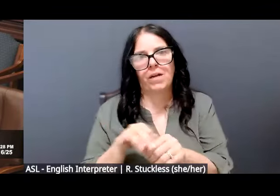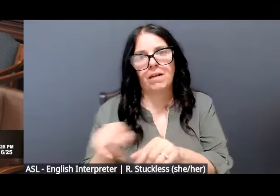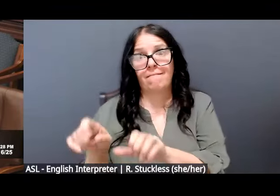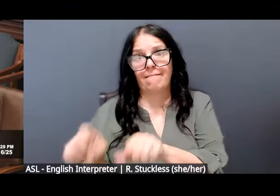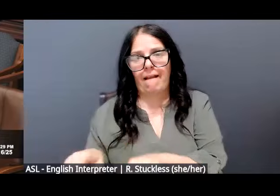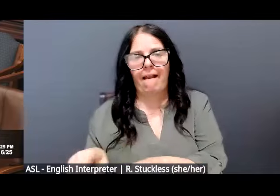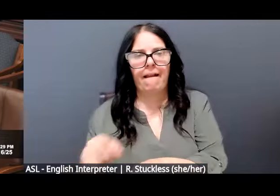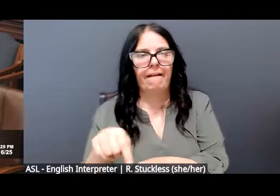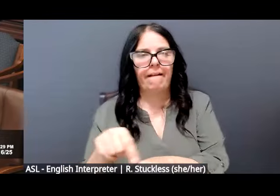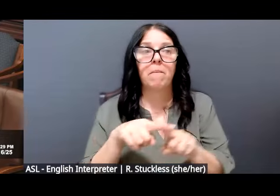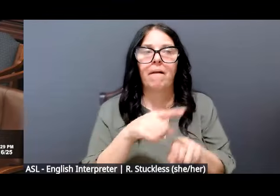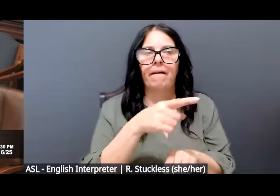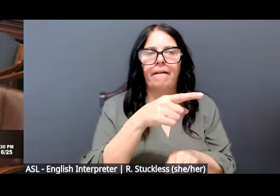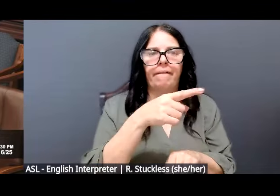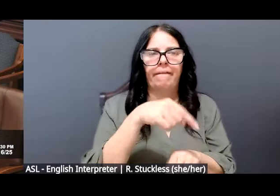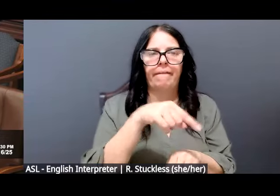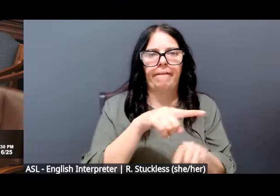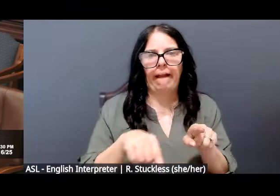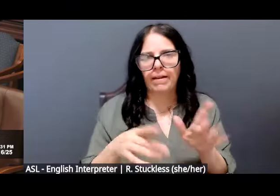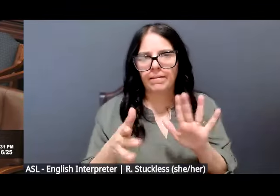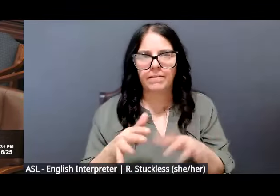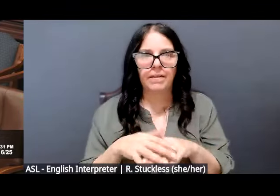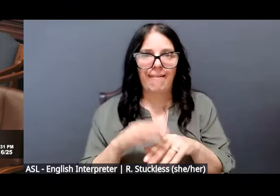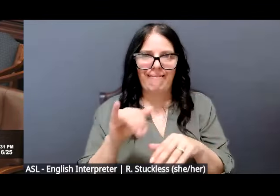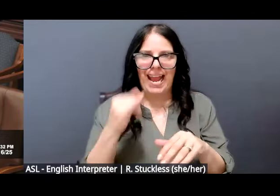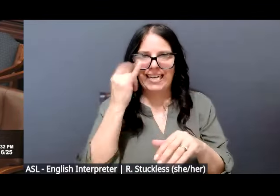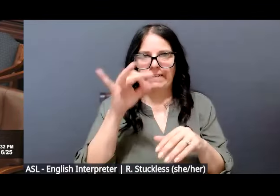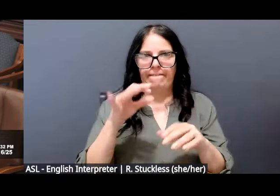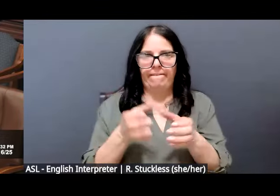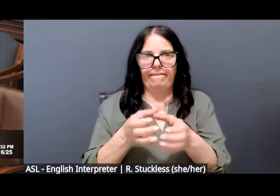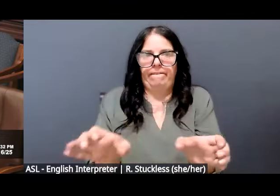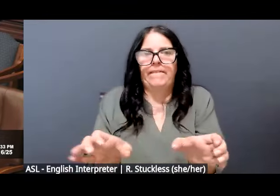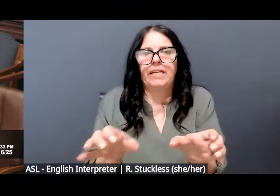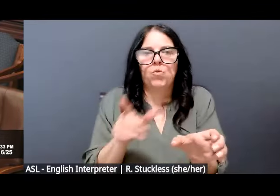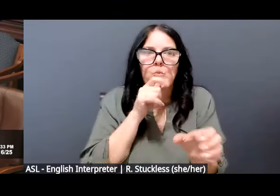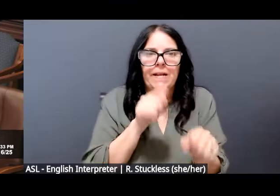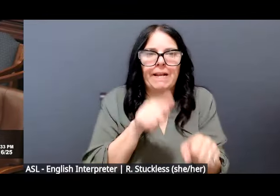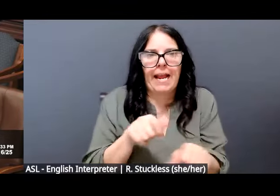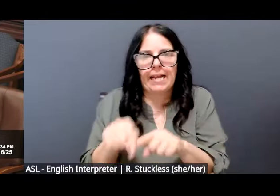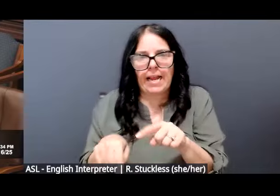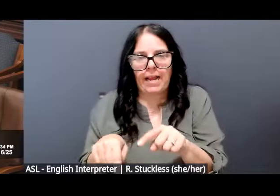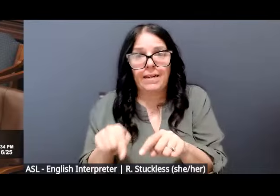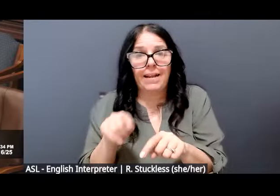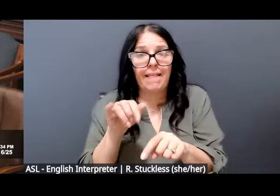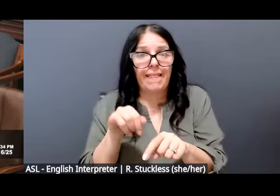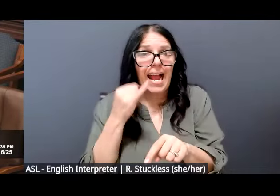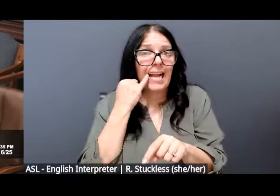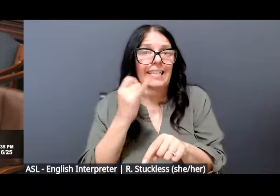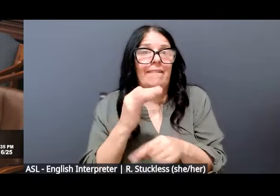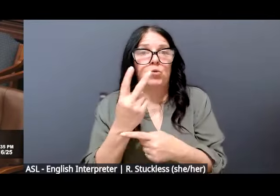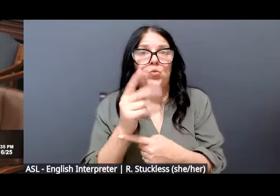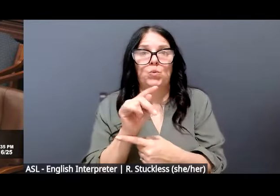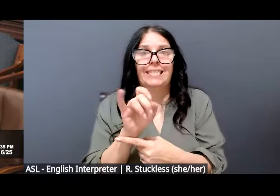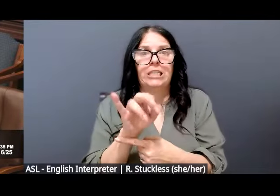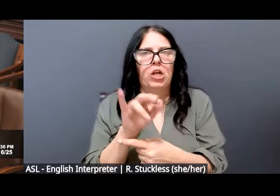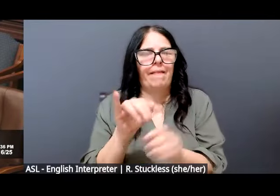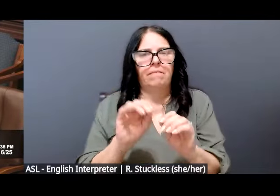that we're creating a two-tier voting system has enough legs that it should stand on its own, I think. That's a simple